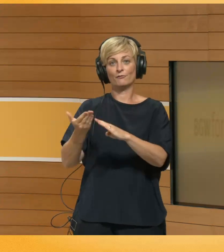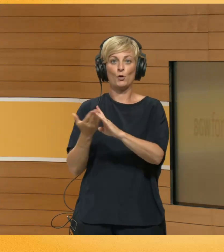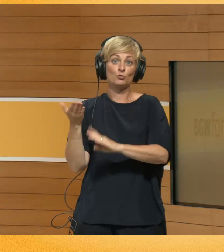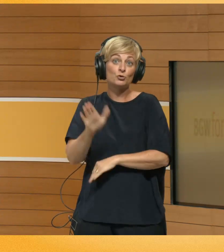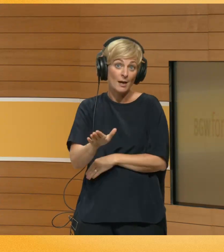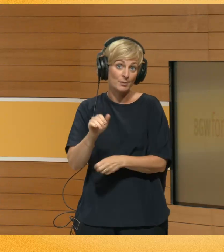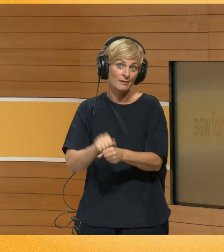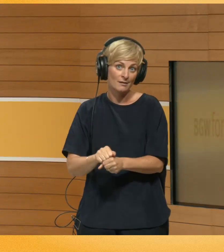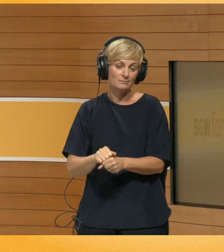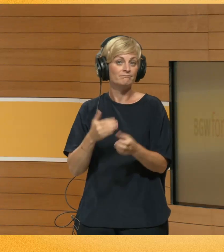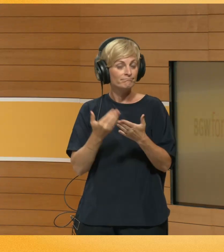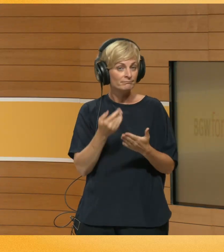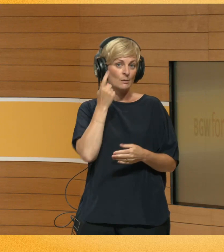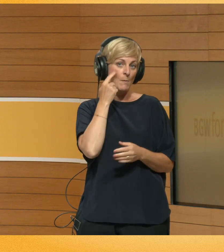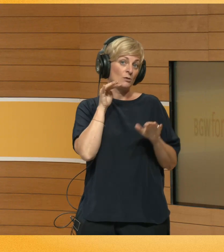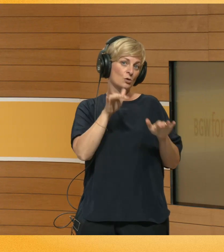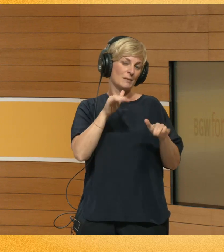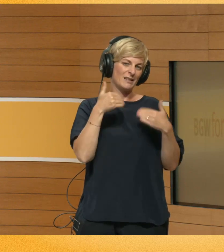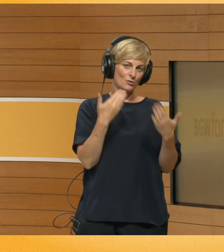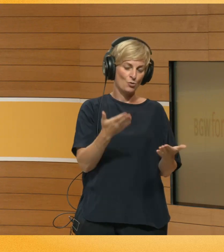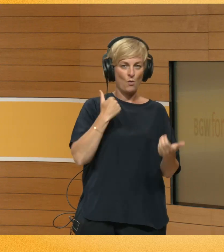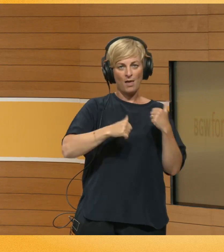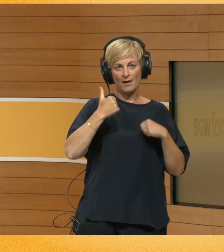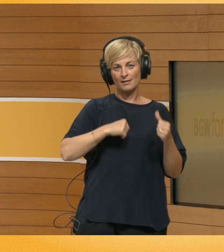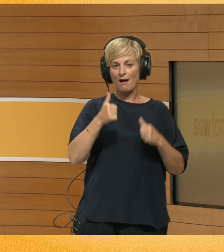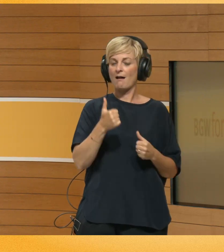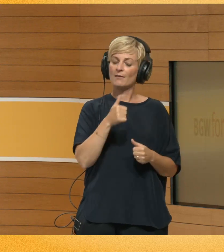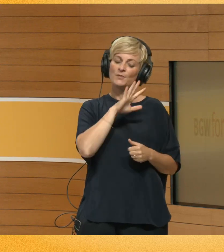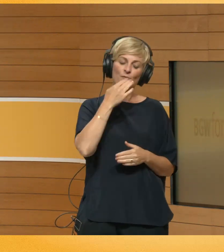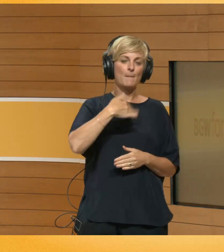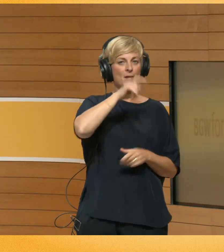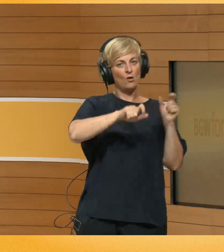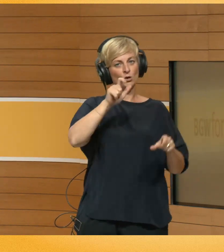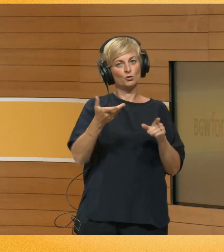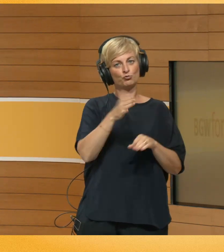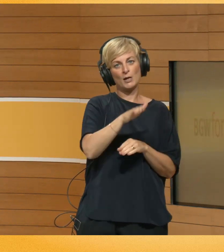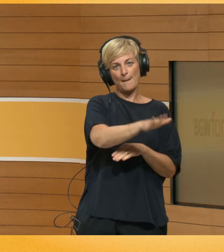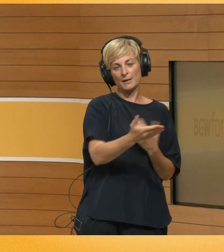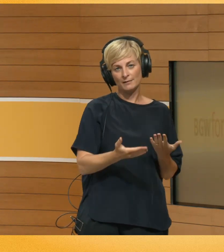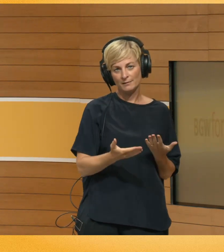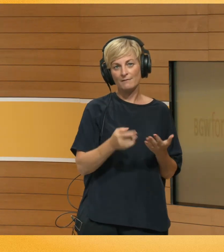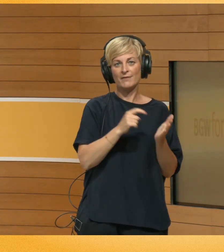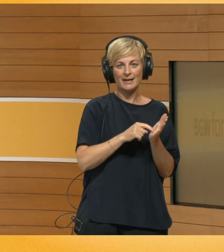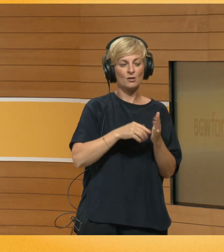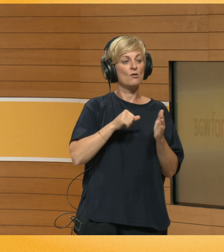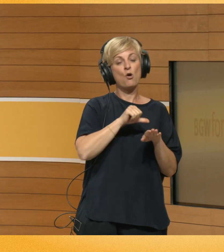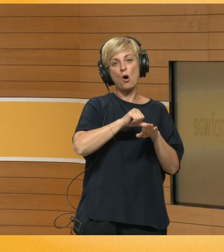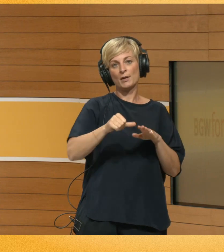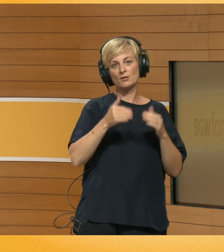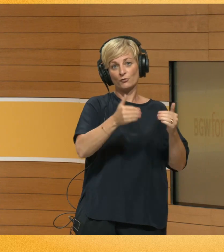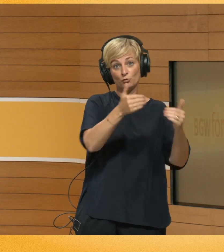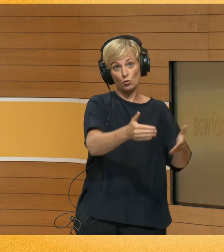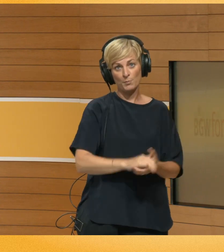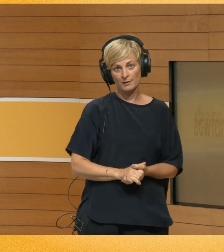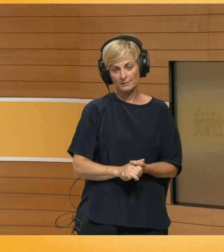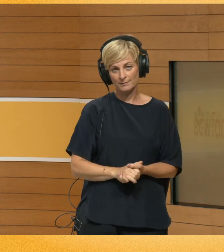in mortality rates. So the actions that we took during COVID now have a real impact and long-term impact on our